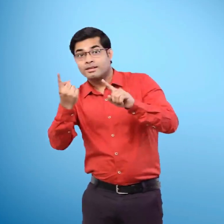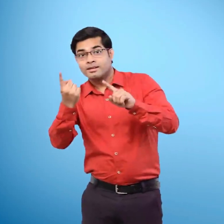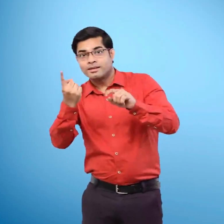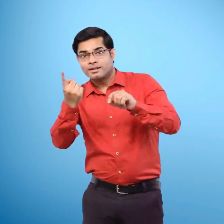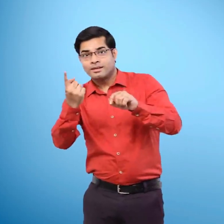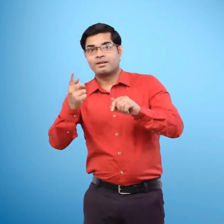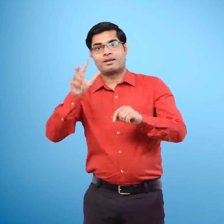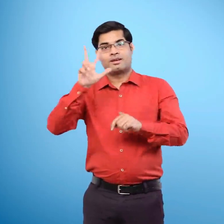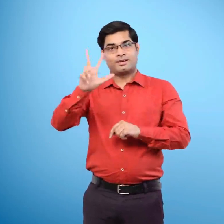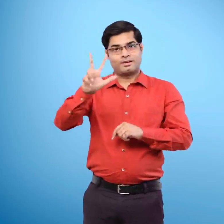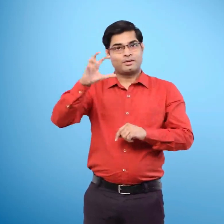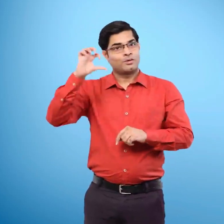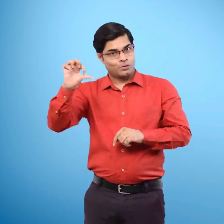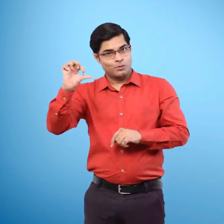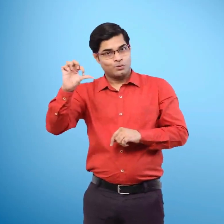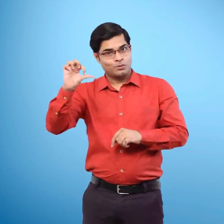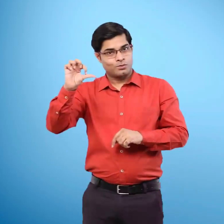Box 3. Number 89.